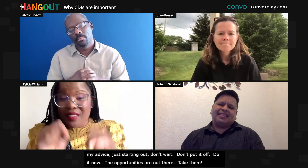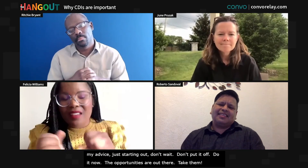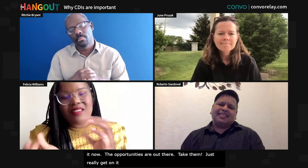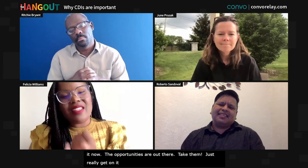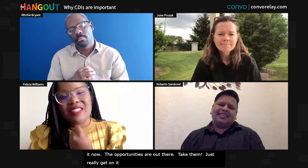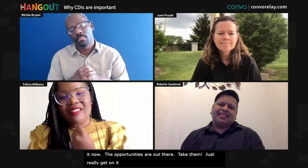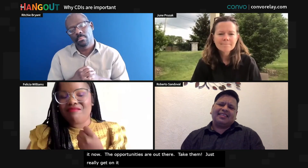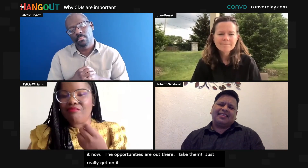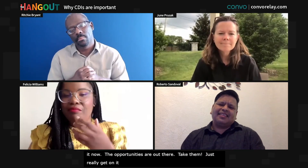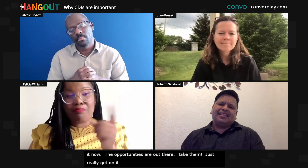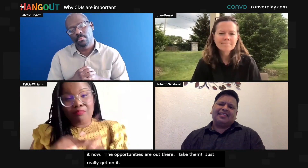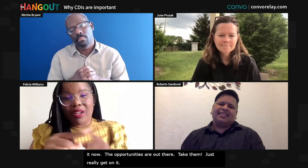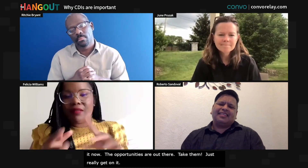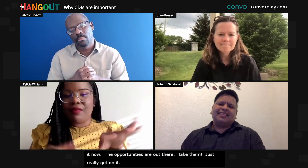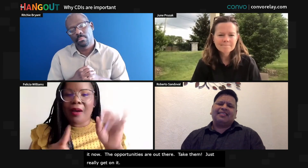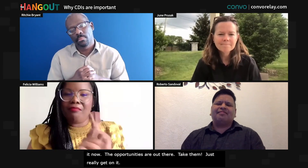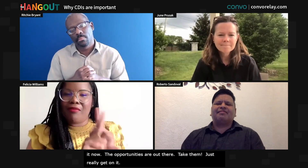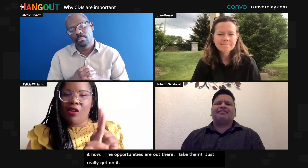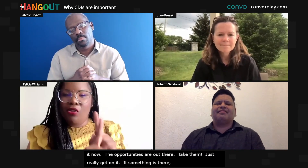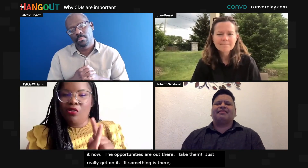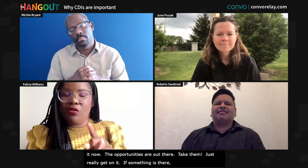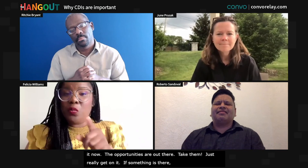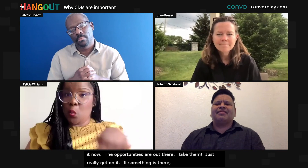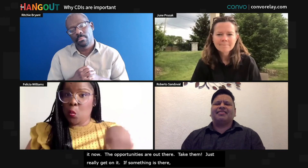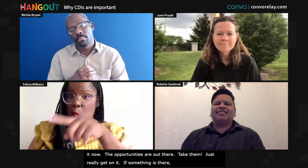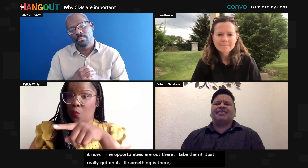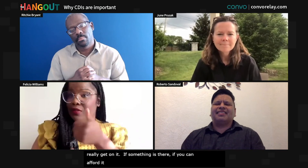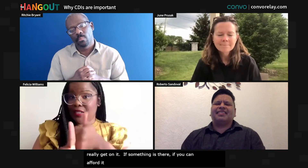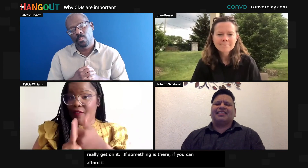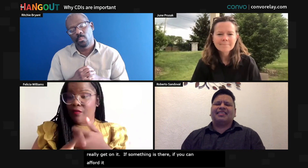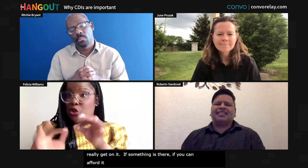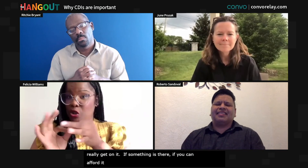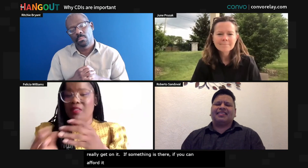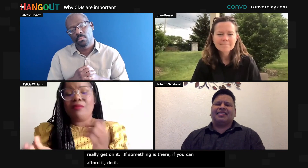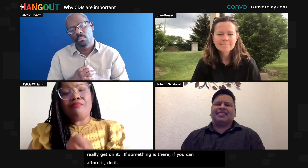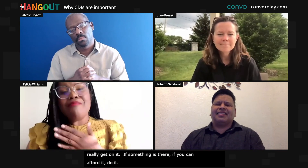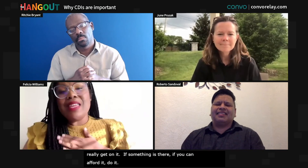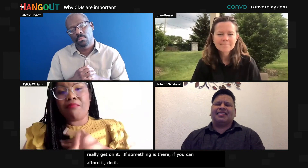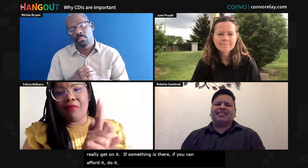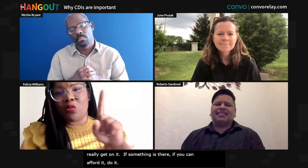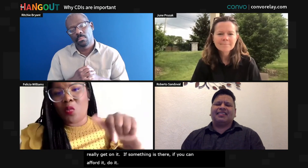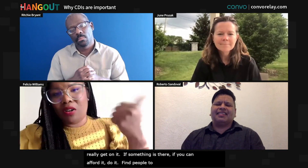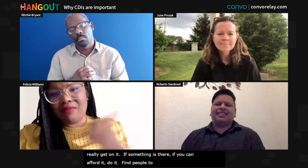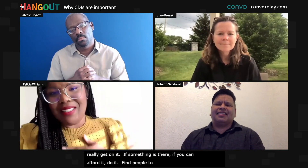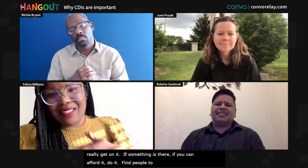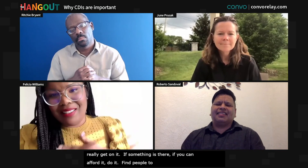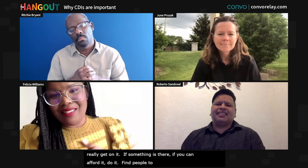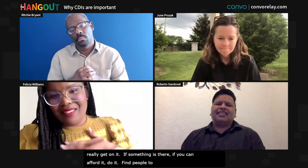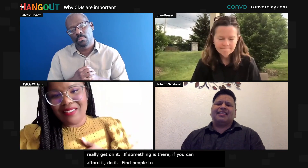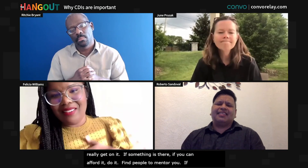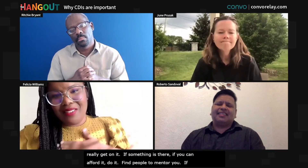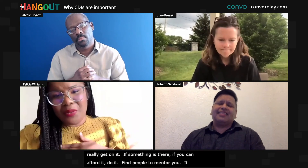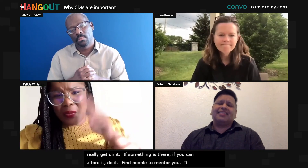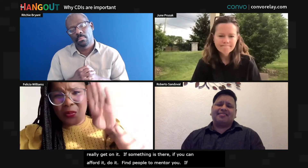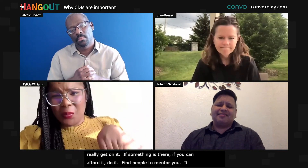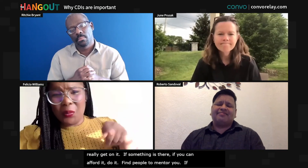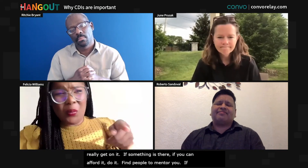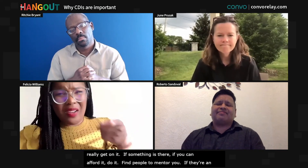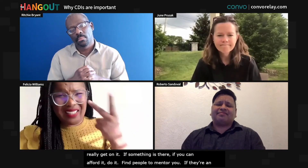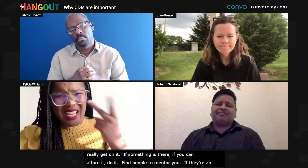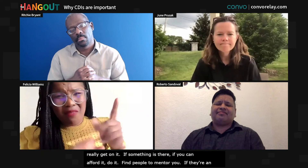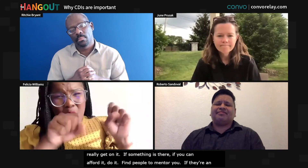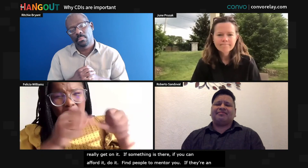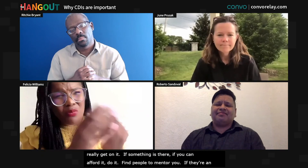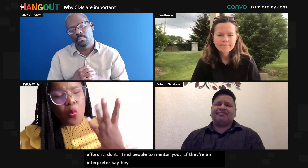If something is there, if you can afford it, do it. Find people to mentor you If they're an interpreter, say, hey, just go up to them and